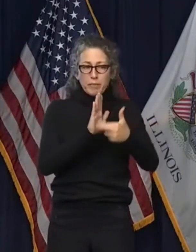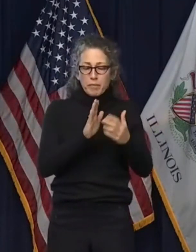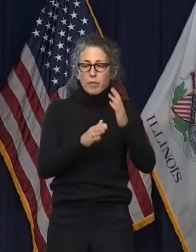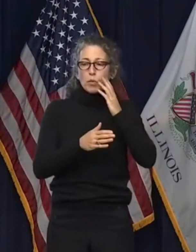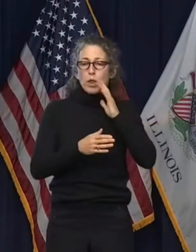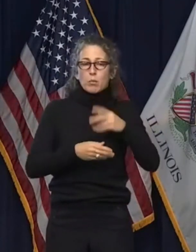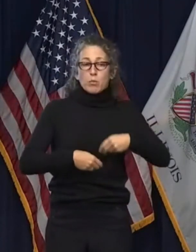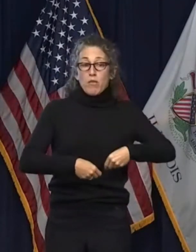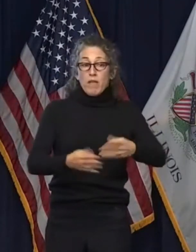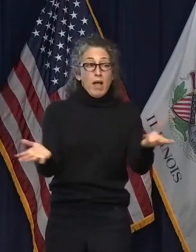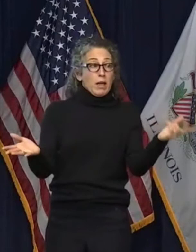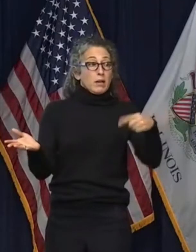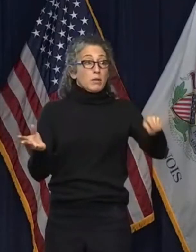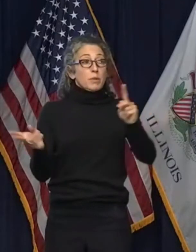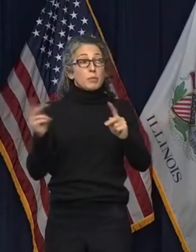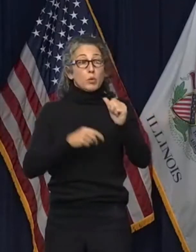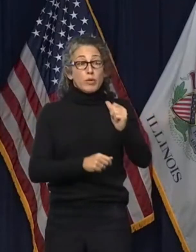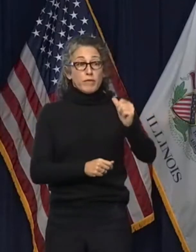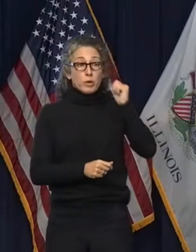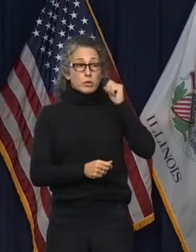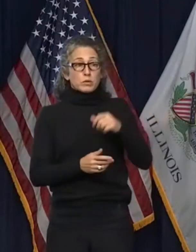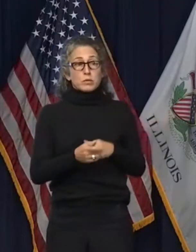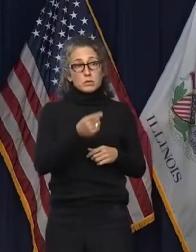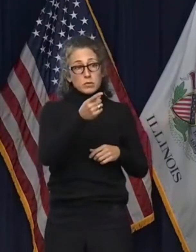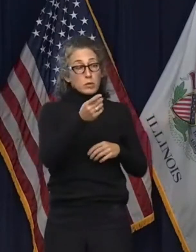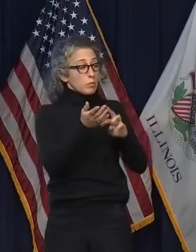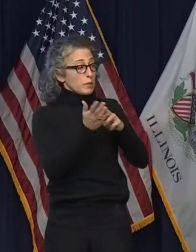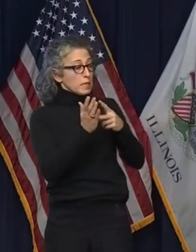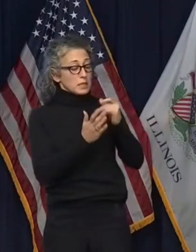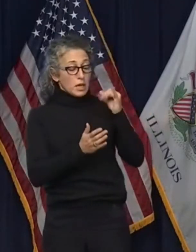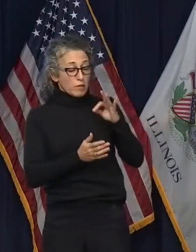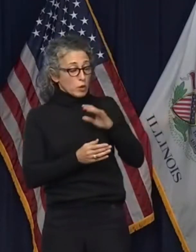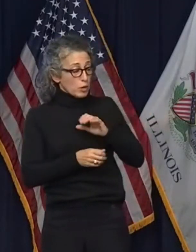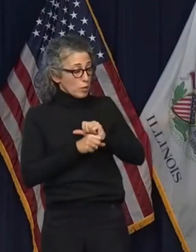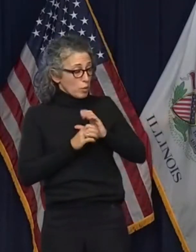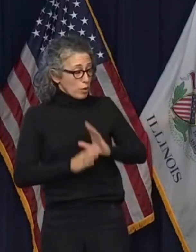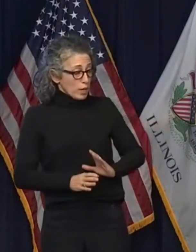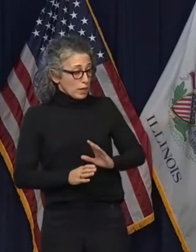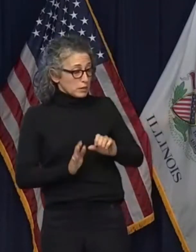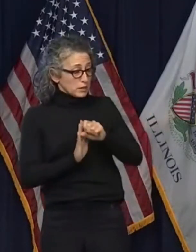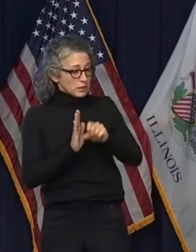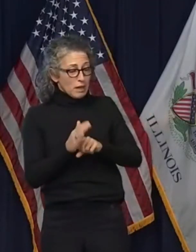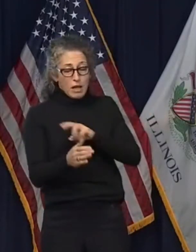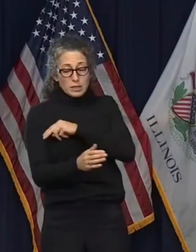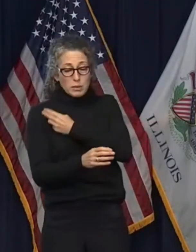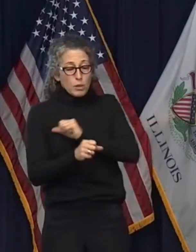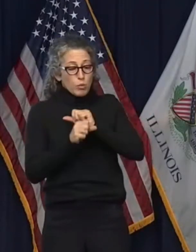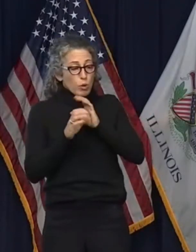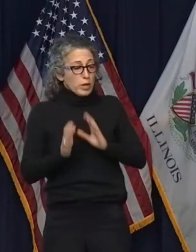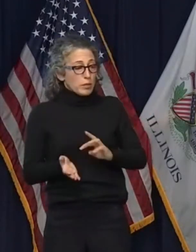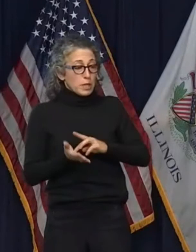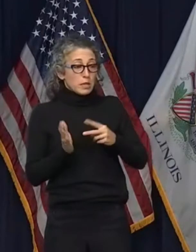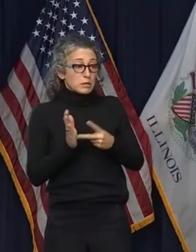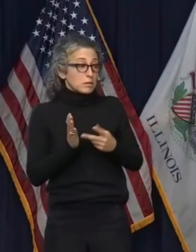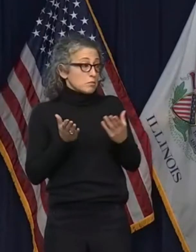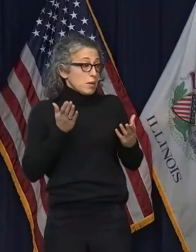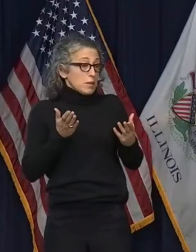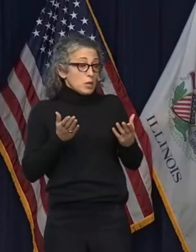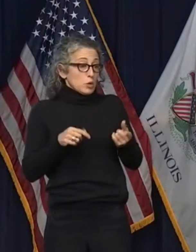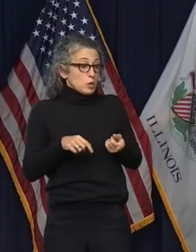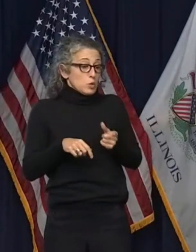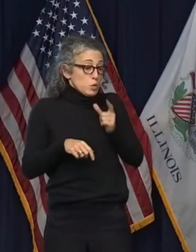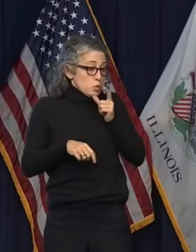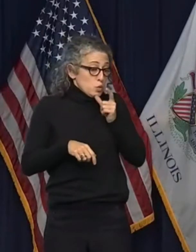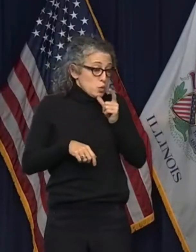that they are there to care for. So meaning if you're an employee at a state hospital and you refuse to take the vaccine, you might be moved to a separate